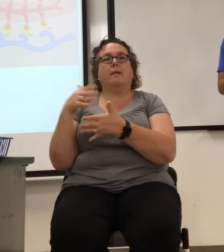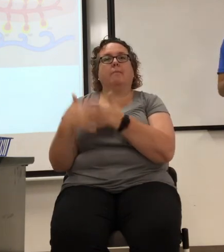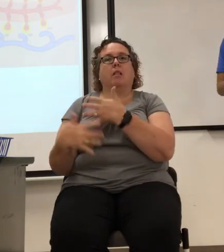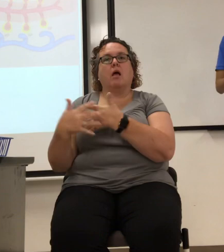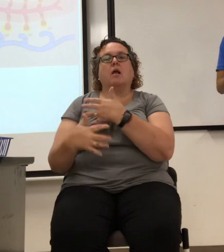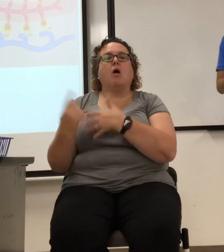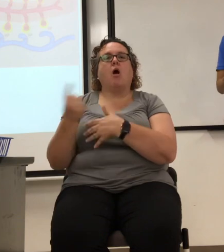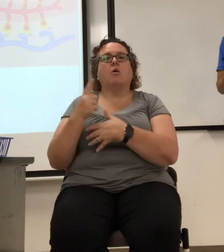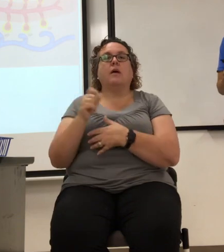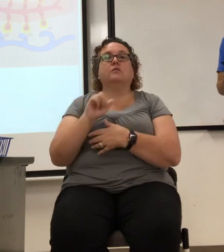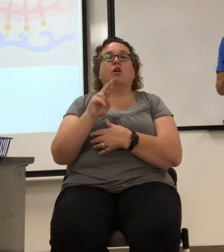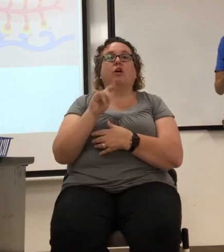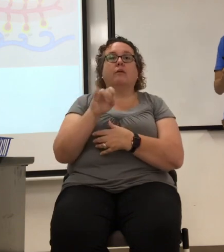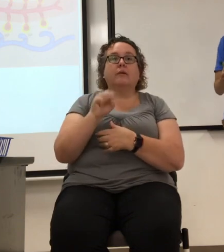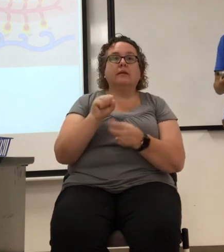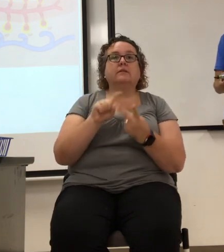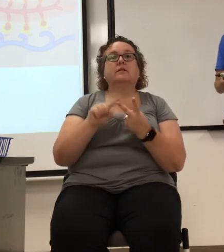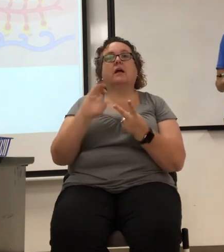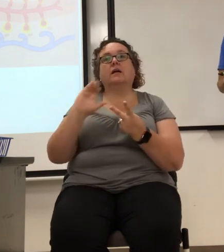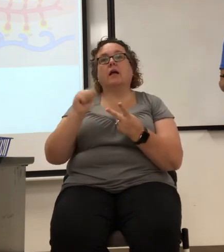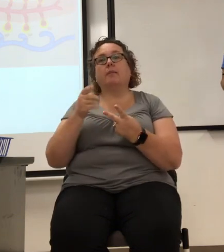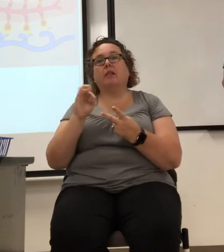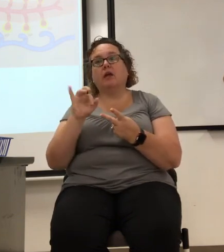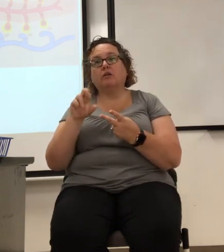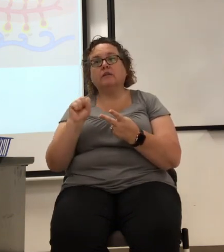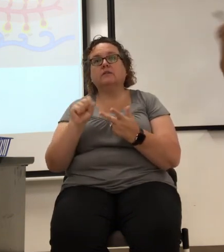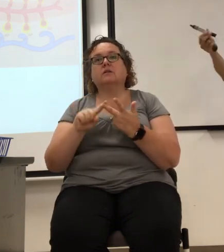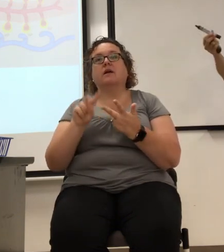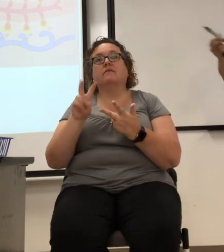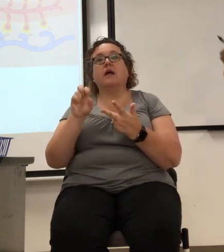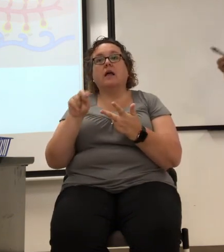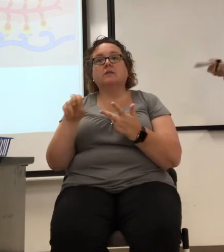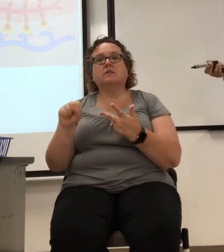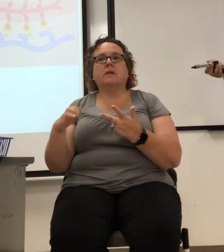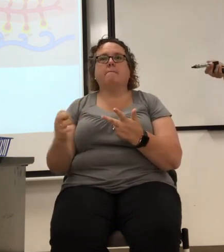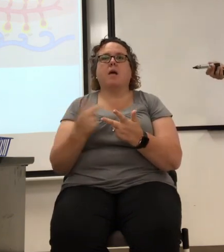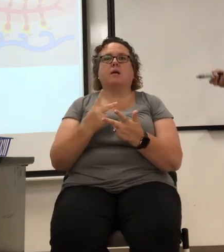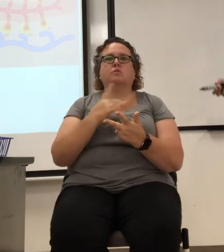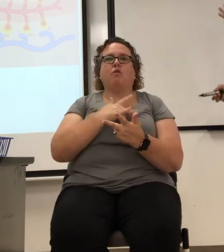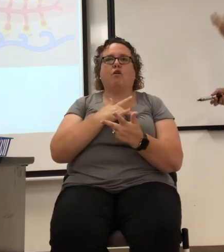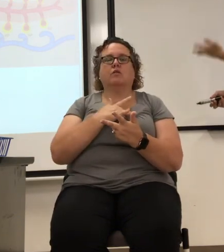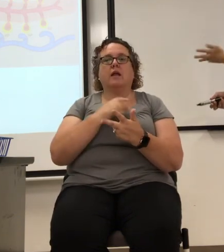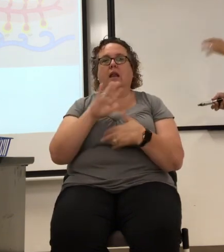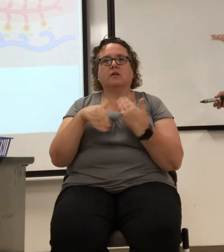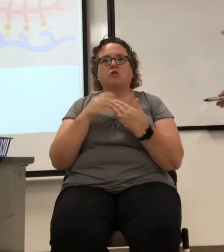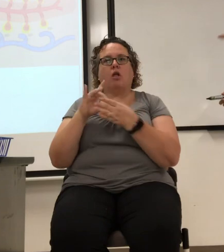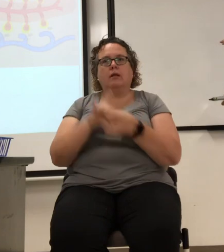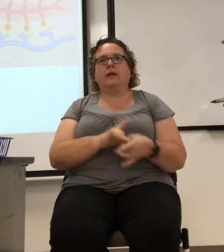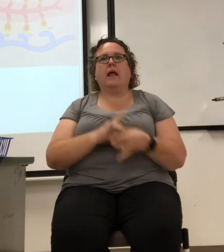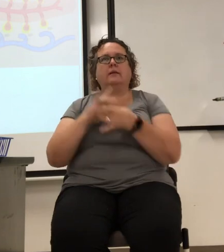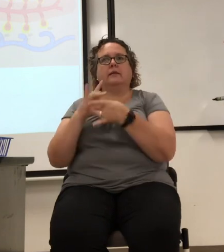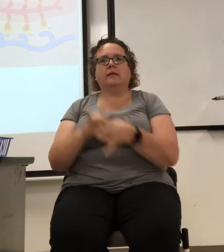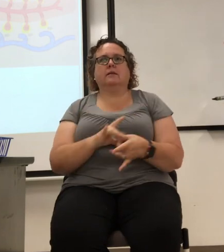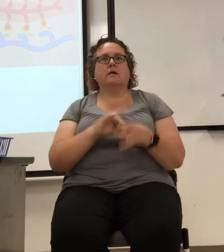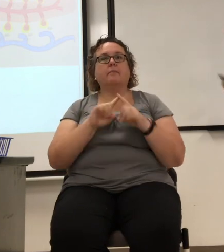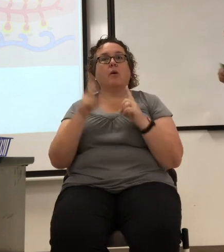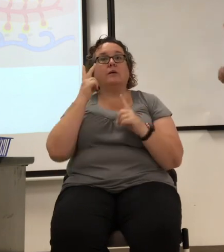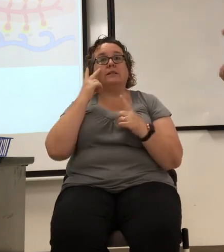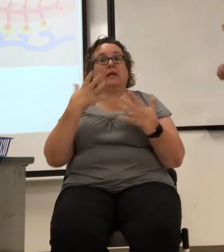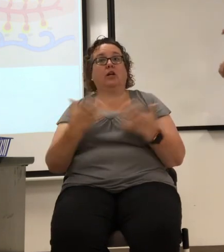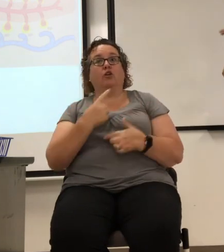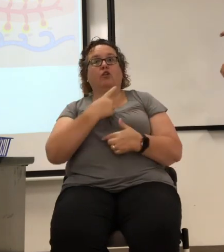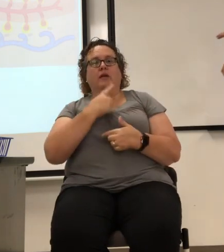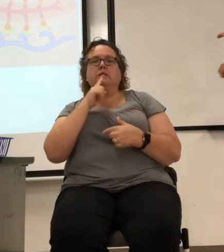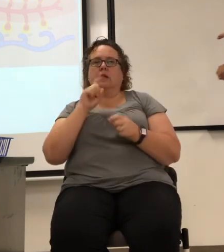goes arteries, capillaries, veins, back to the heart, right? And it's all connected. There's no break. But what we'll see here is there's a break. There's